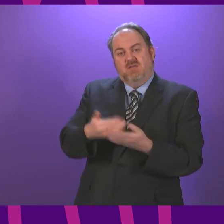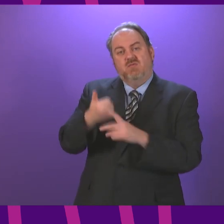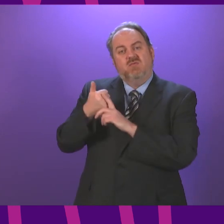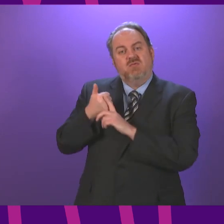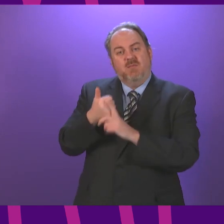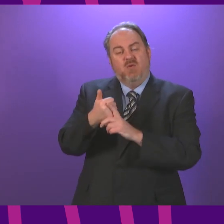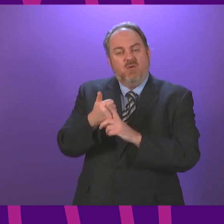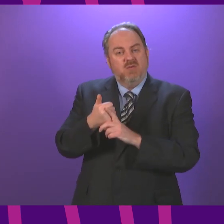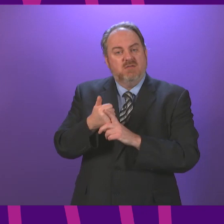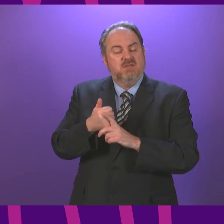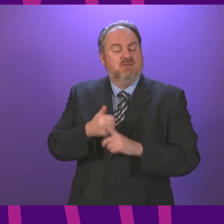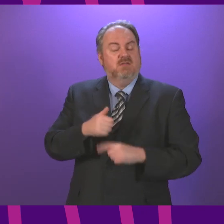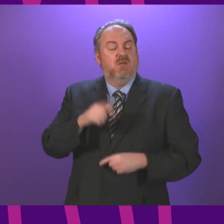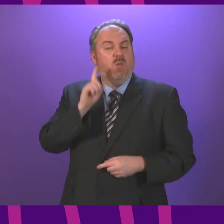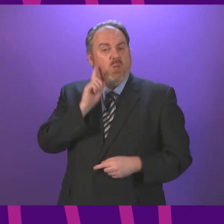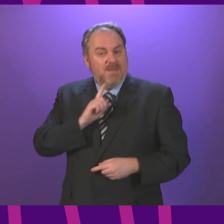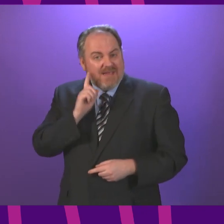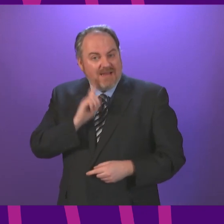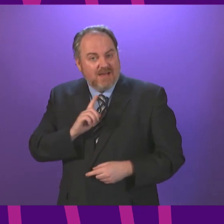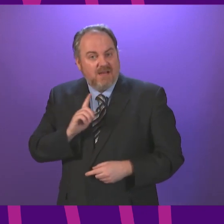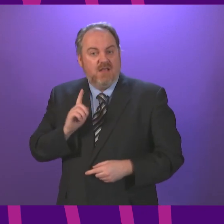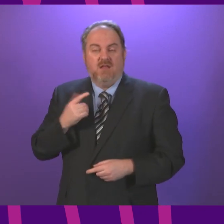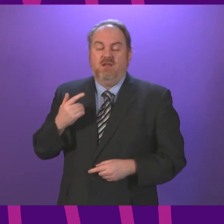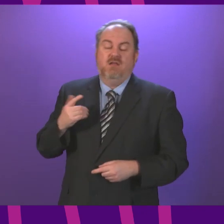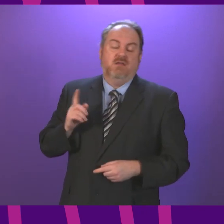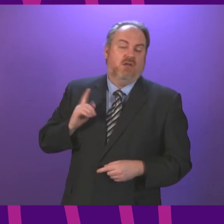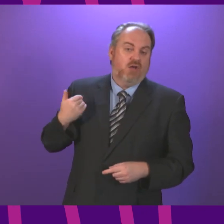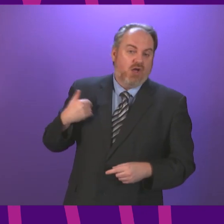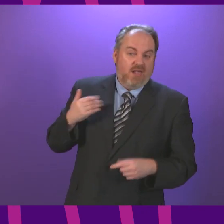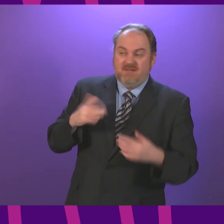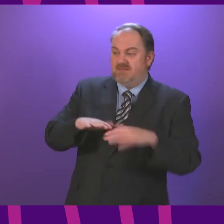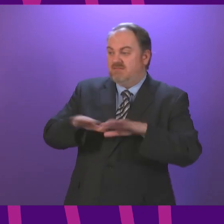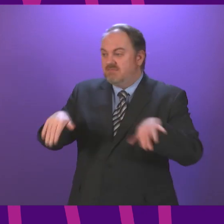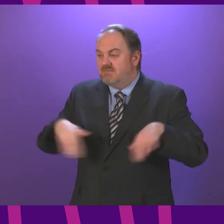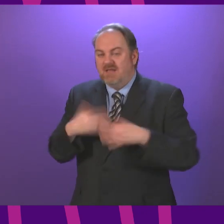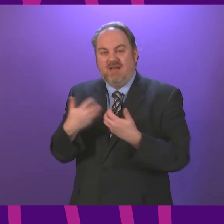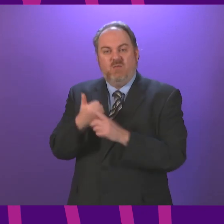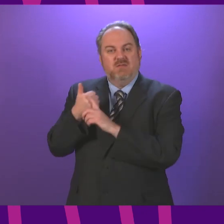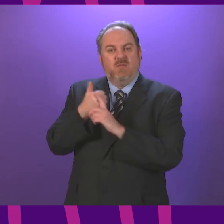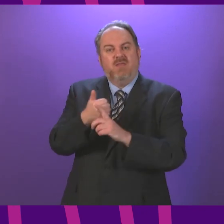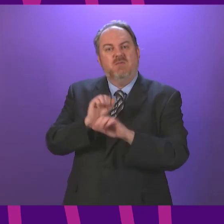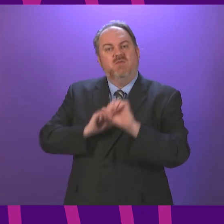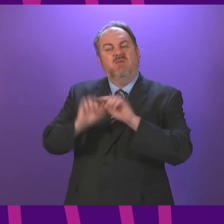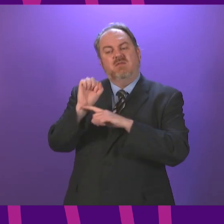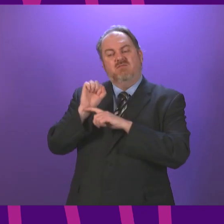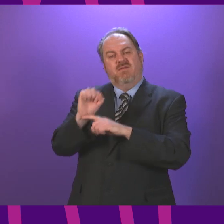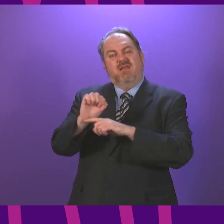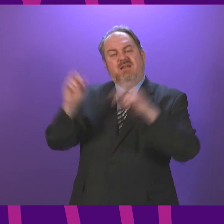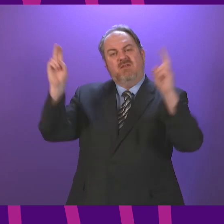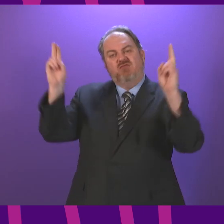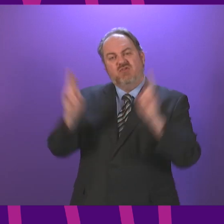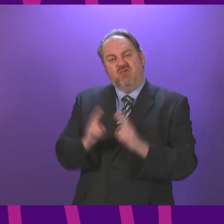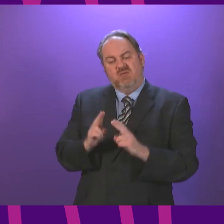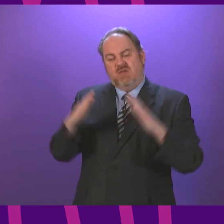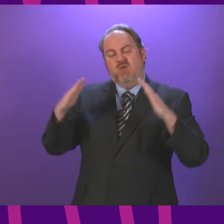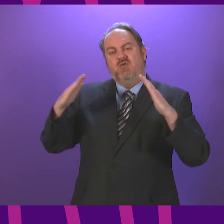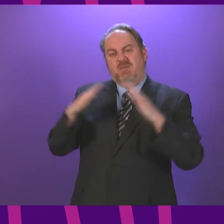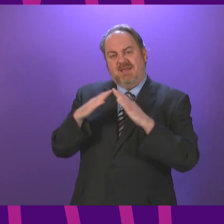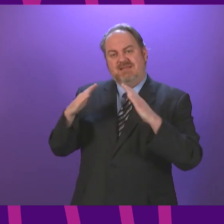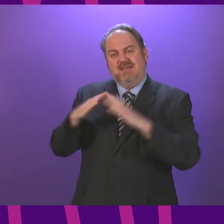services and projects across the country. Women having access to frontline services dealing with violence and domestic abuse is vital. That is why we have committed